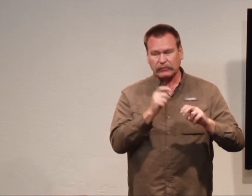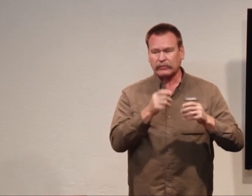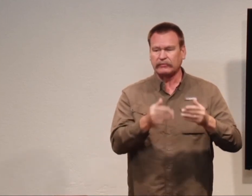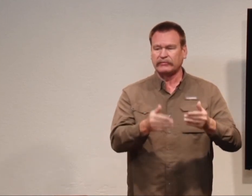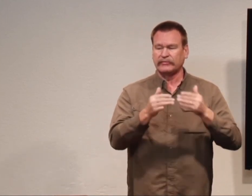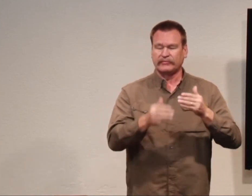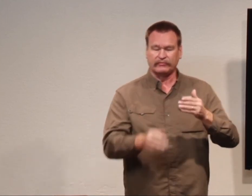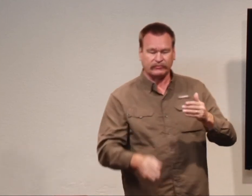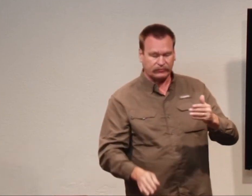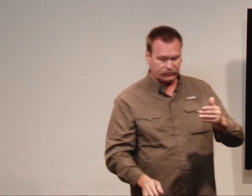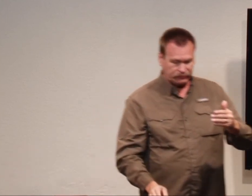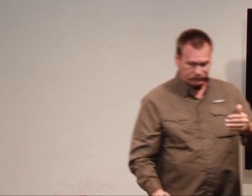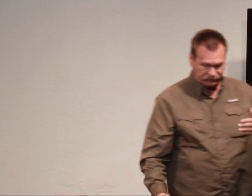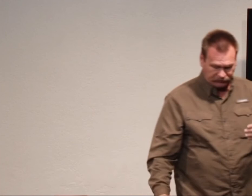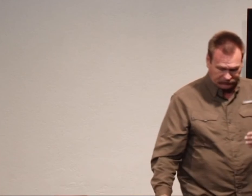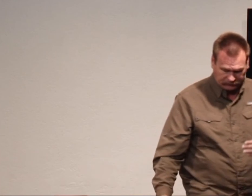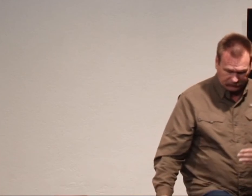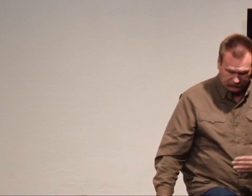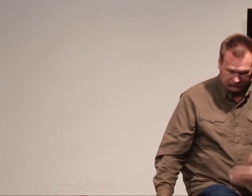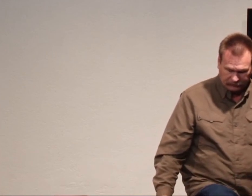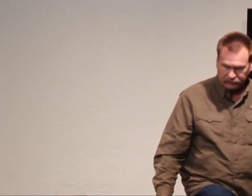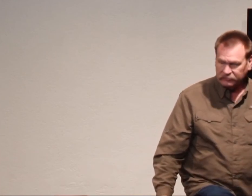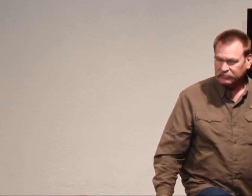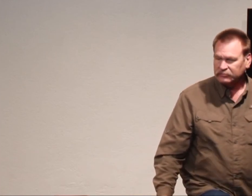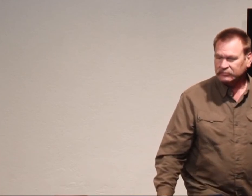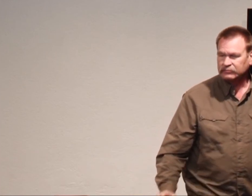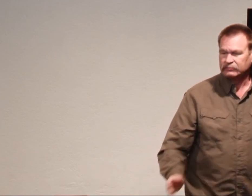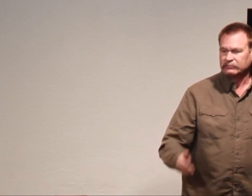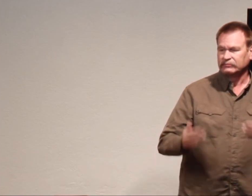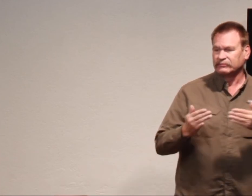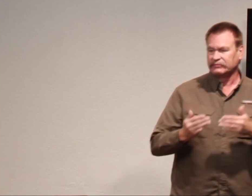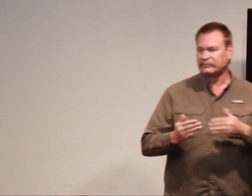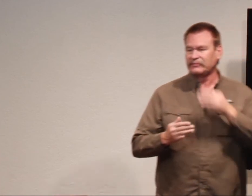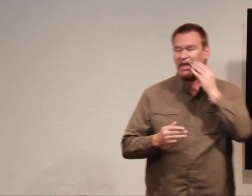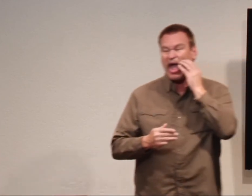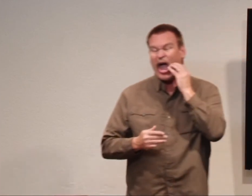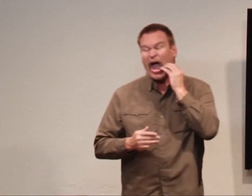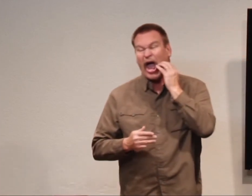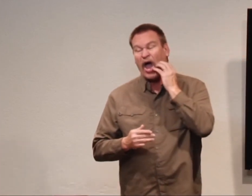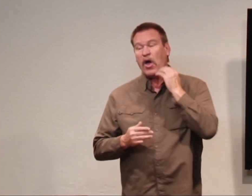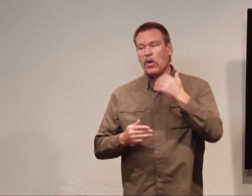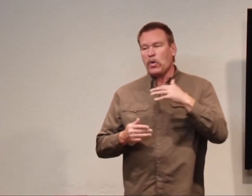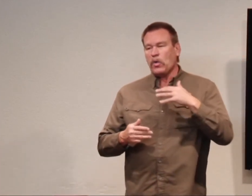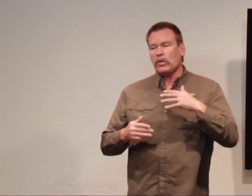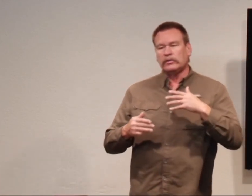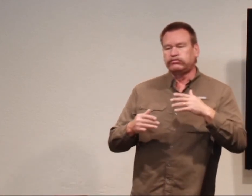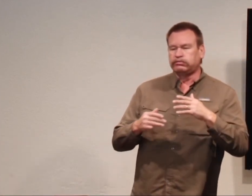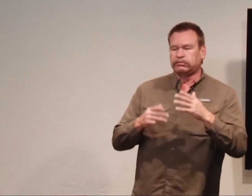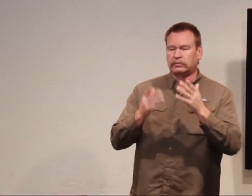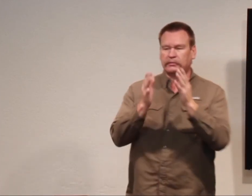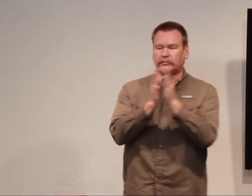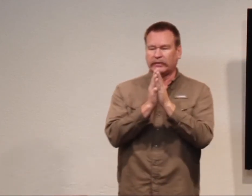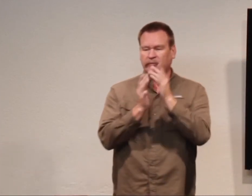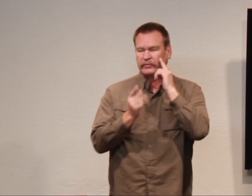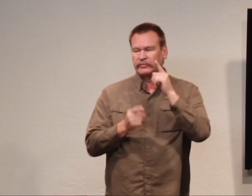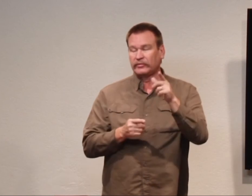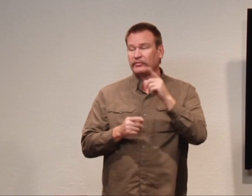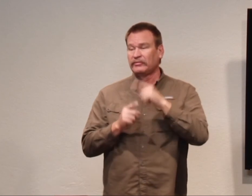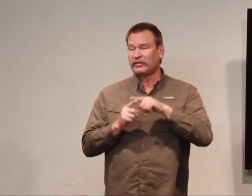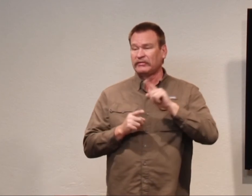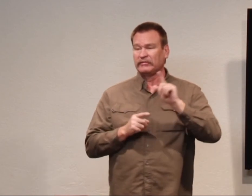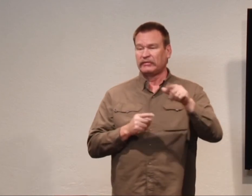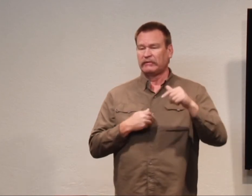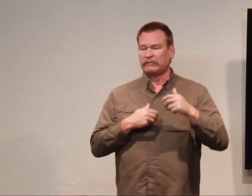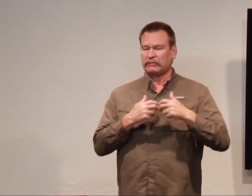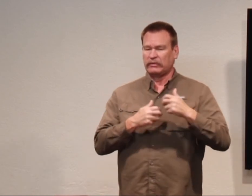And we're hoping that infection doesn't spread. They're gonna remove it just above the knee. It's gonna be a very,